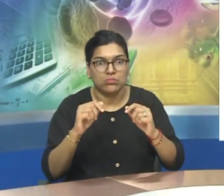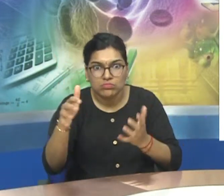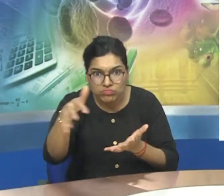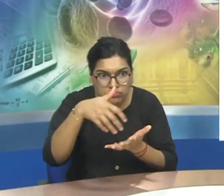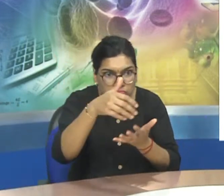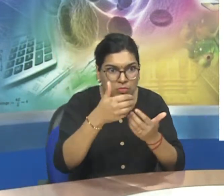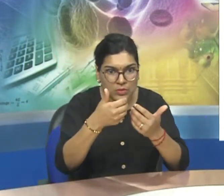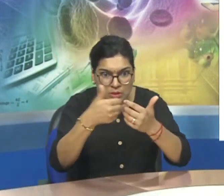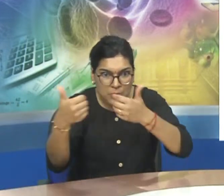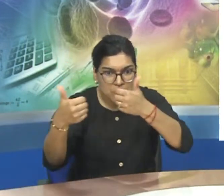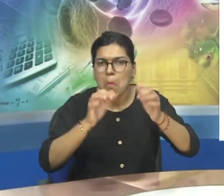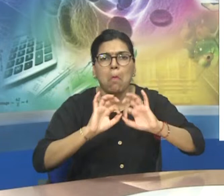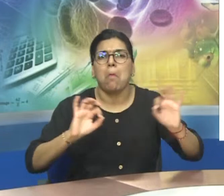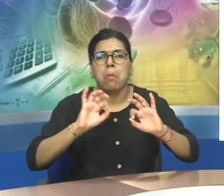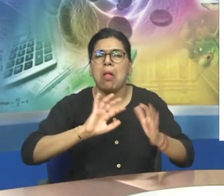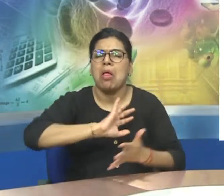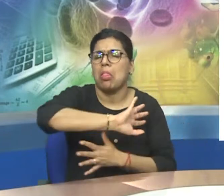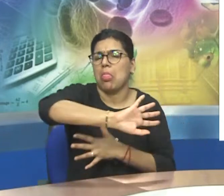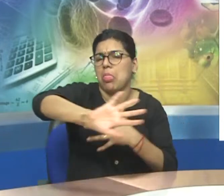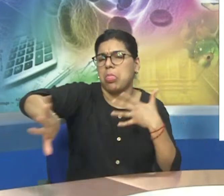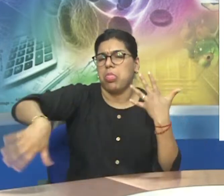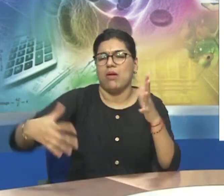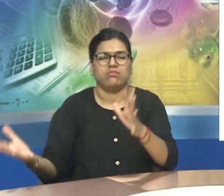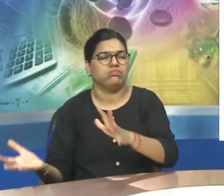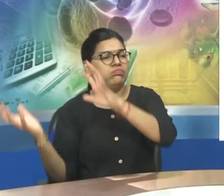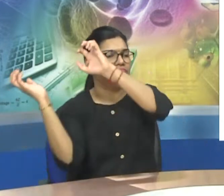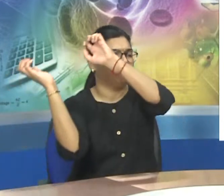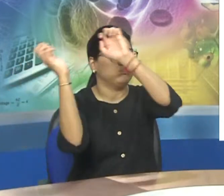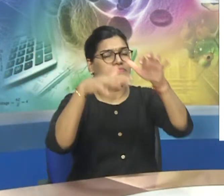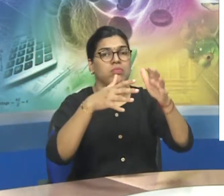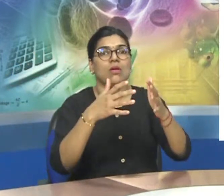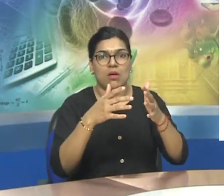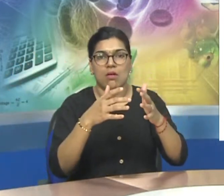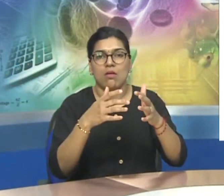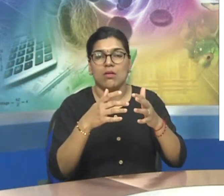It means to throw away the waste material